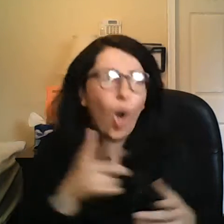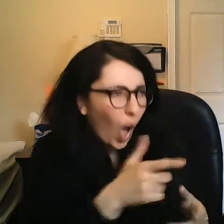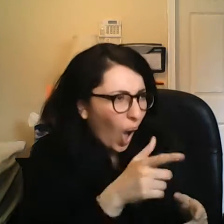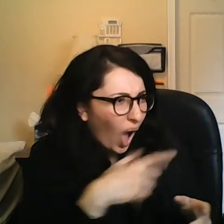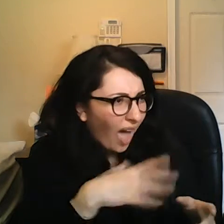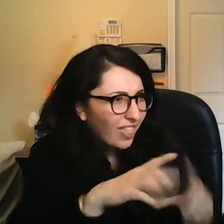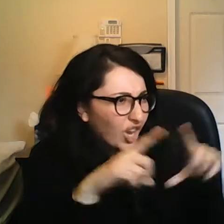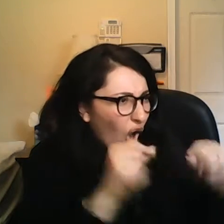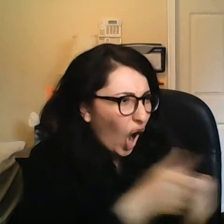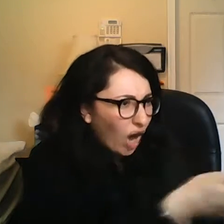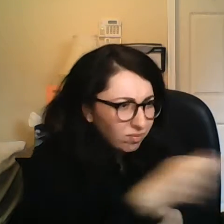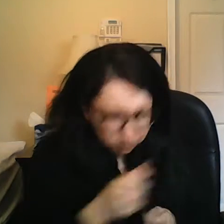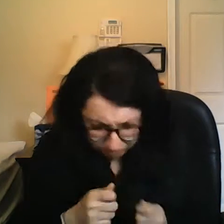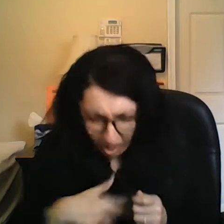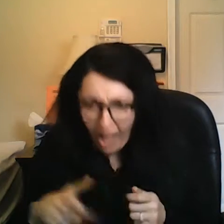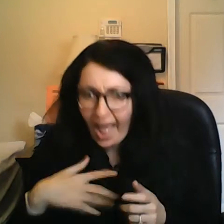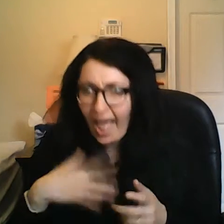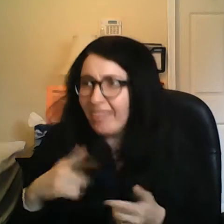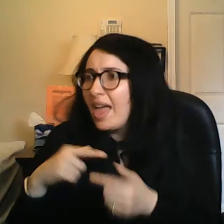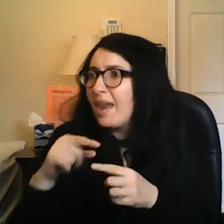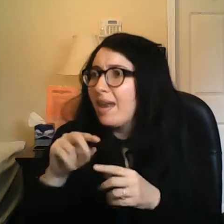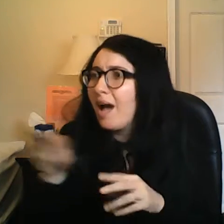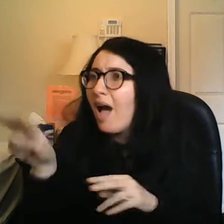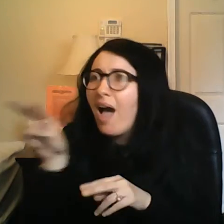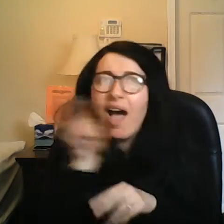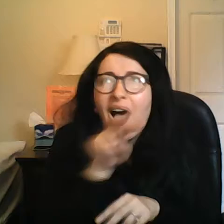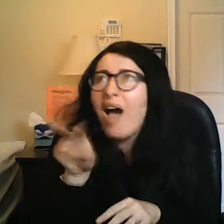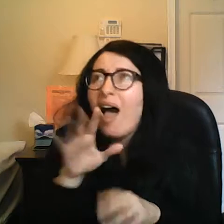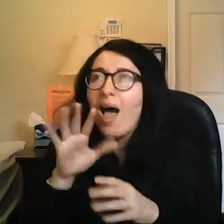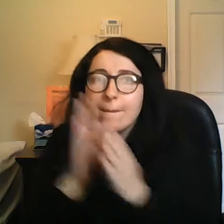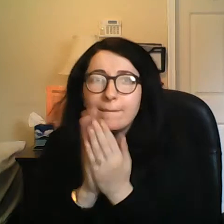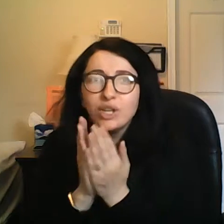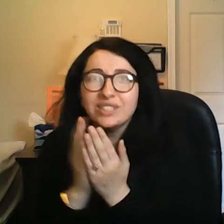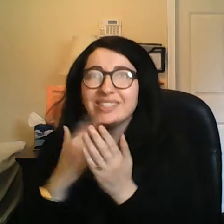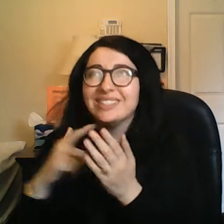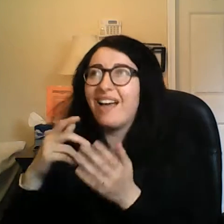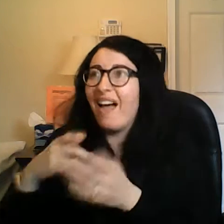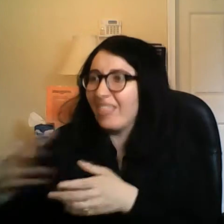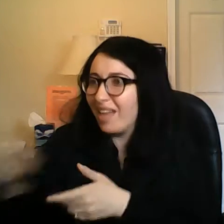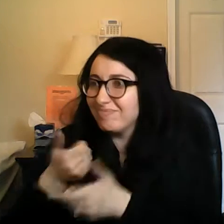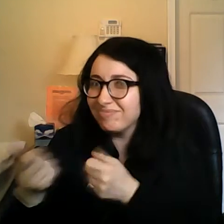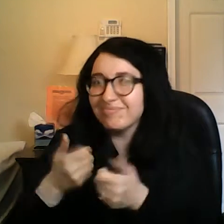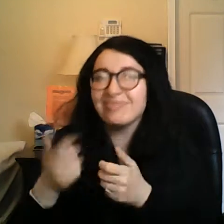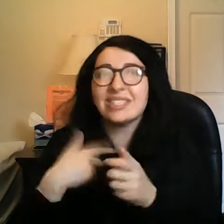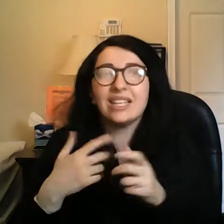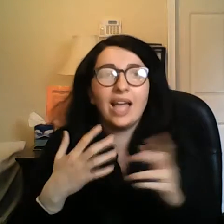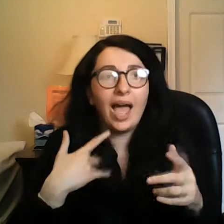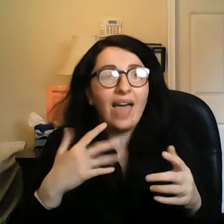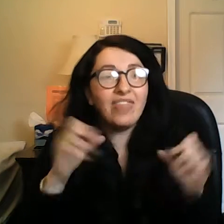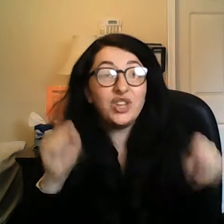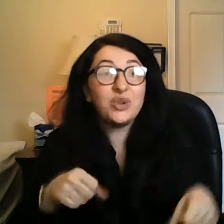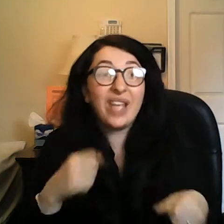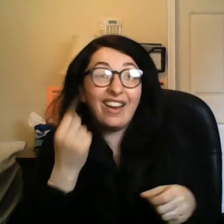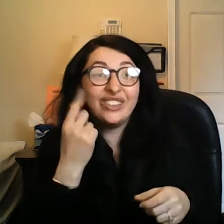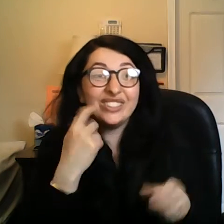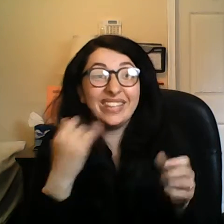check out as many books as you want, and you can even renew your books online, so you don't have to like take your books into a library to renew them. So there were several